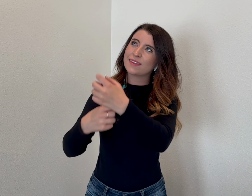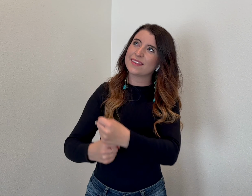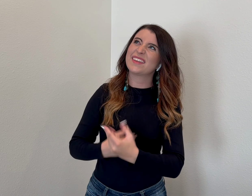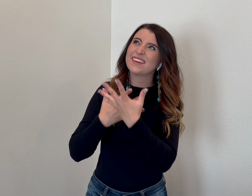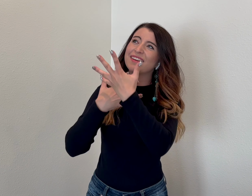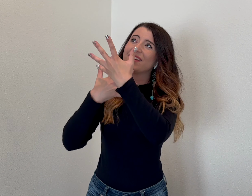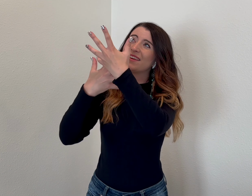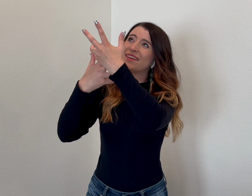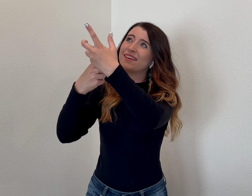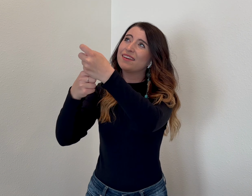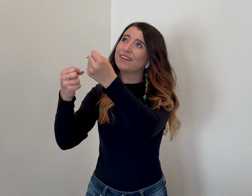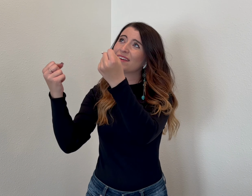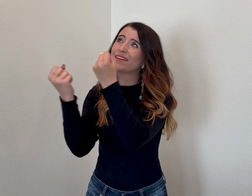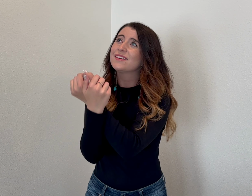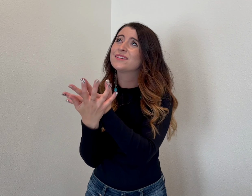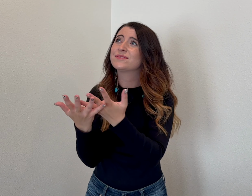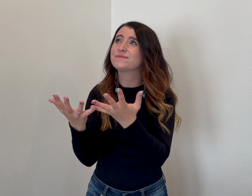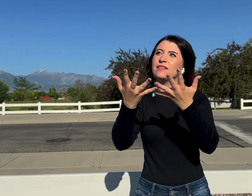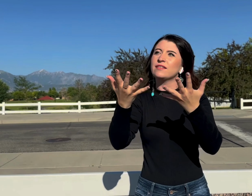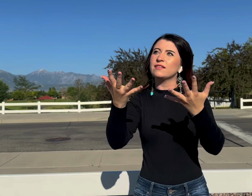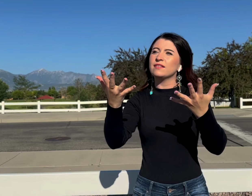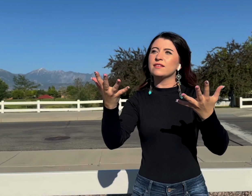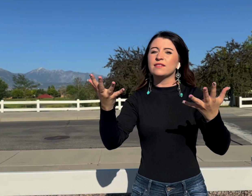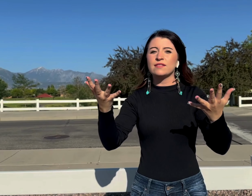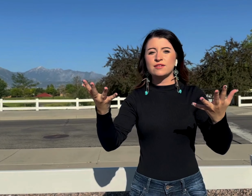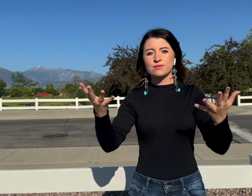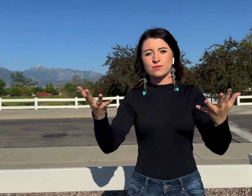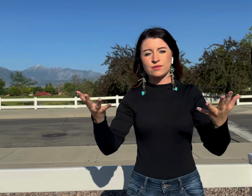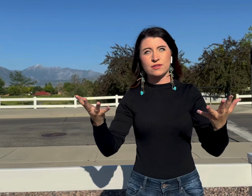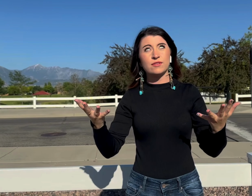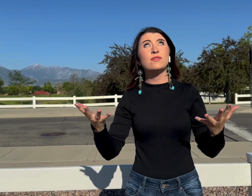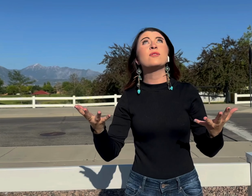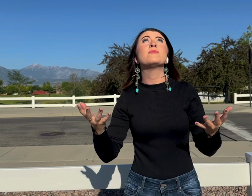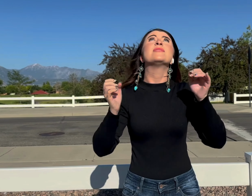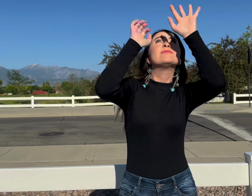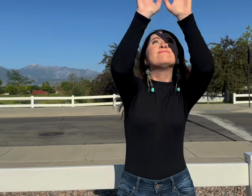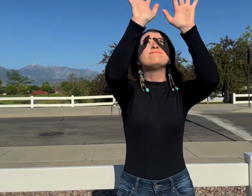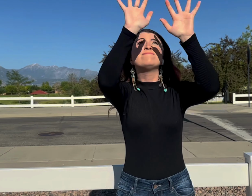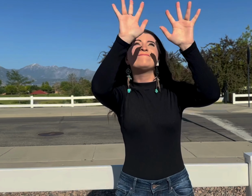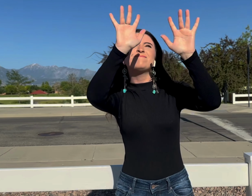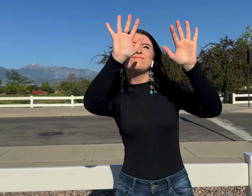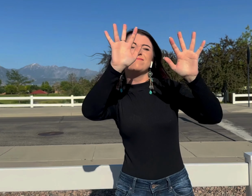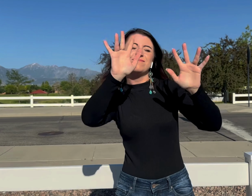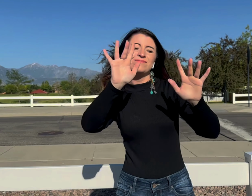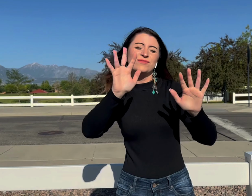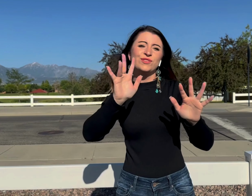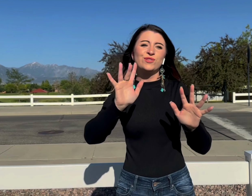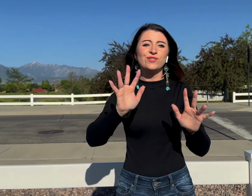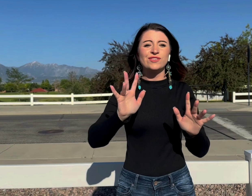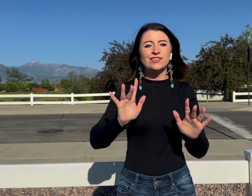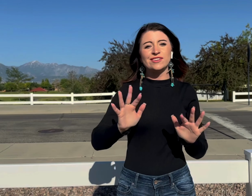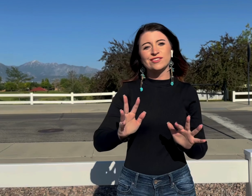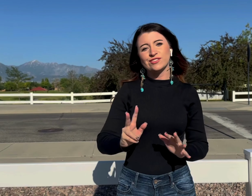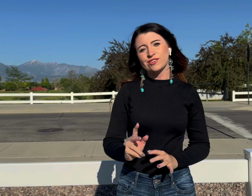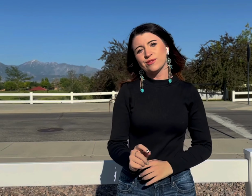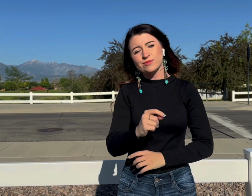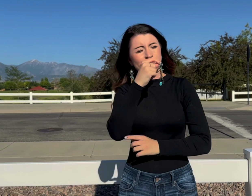believe Cause what if your blessings come through raindrops